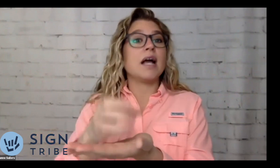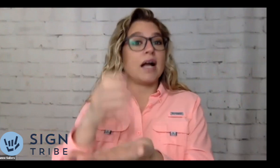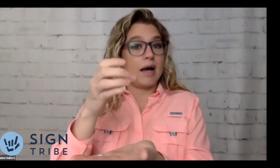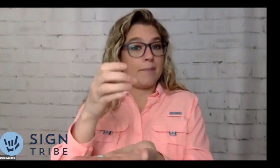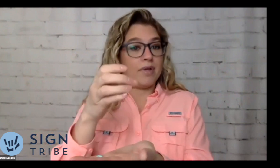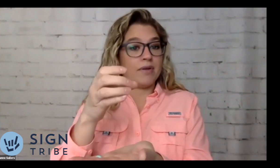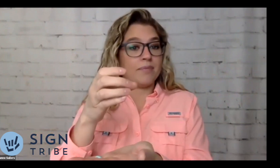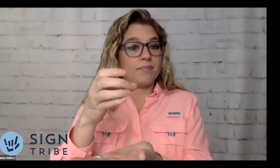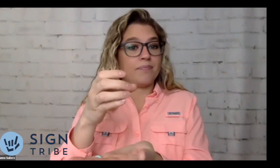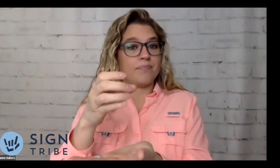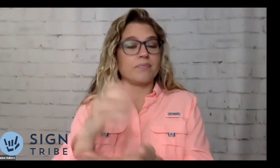Cup.